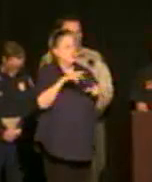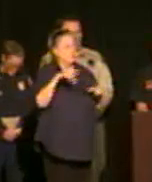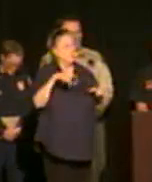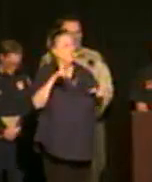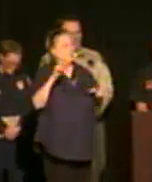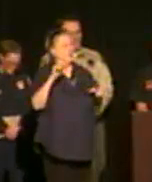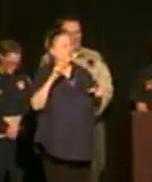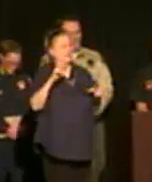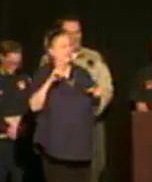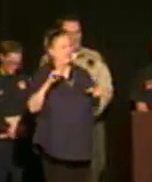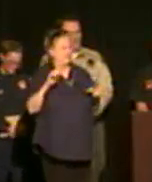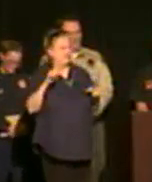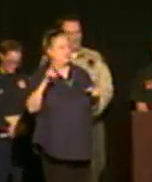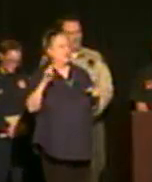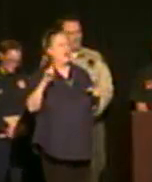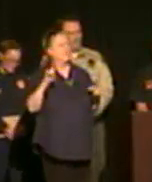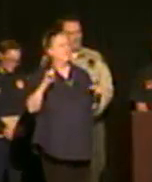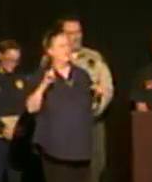to